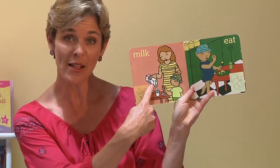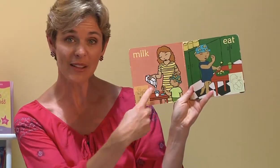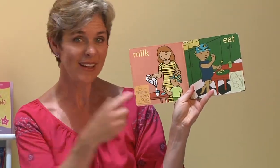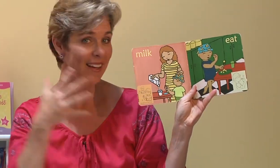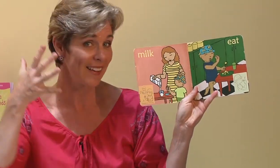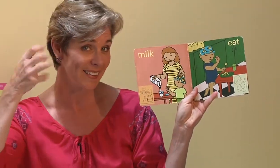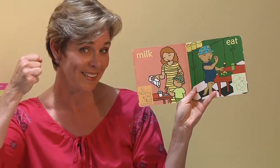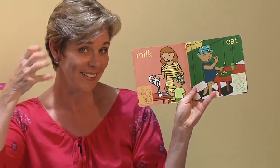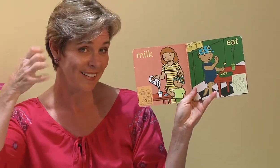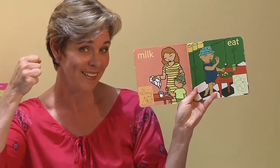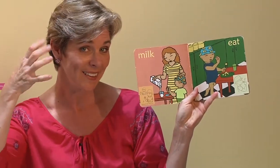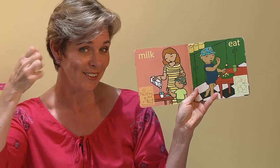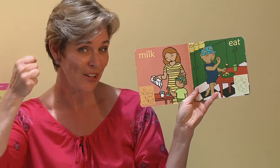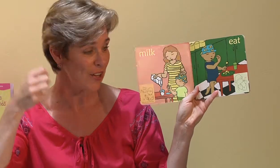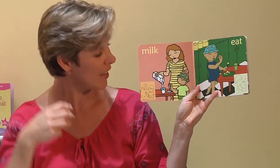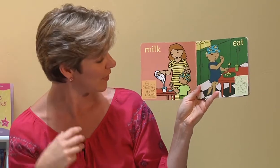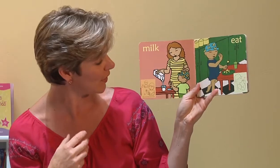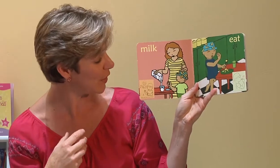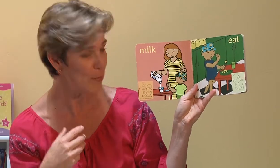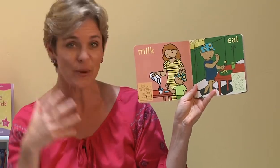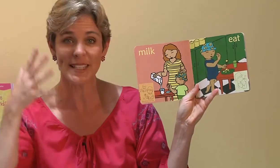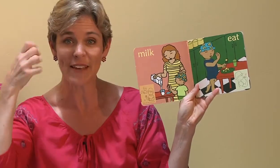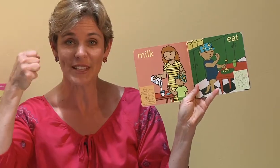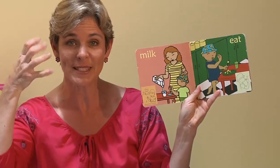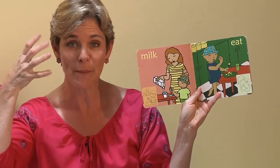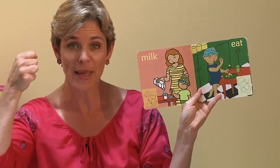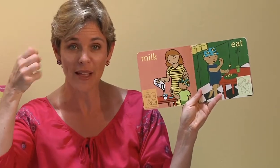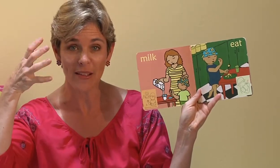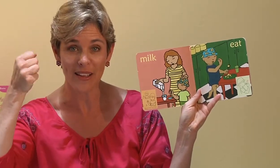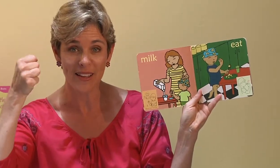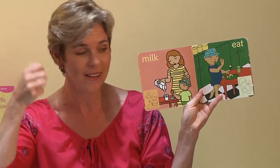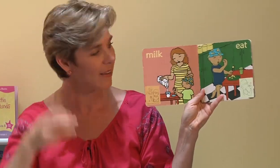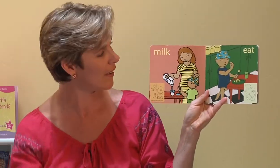Milk. Look, the little boy's having some milk.